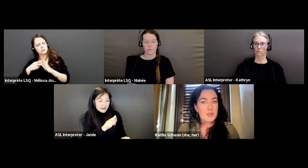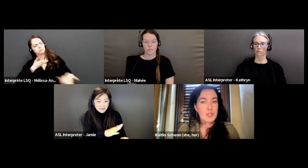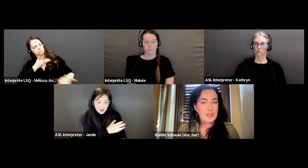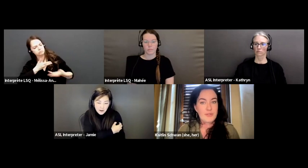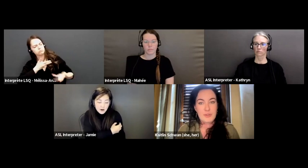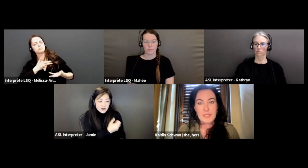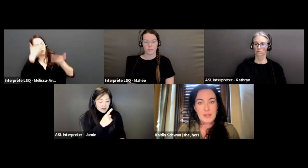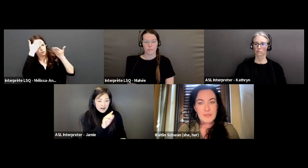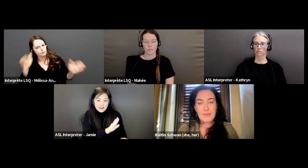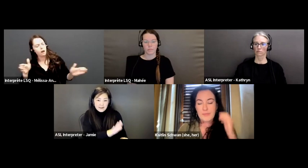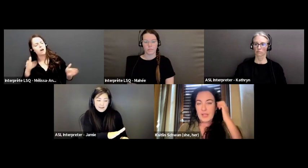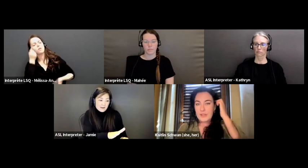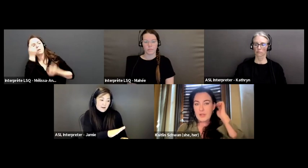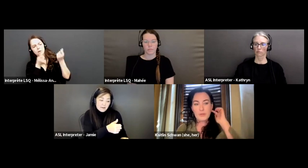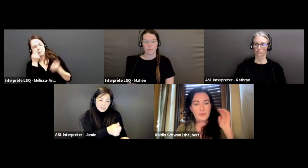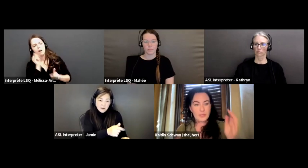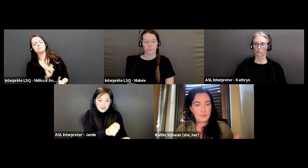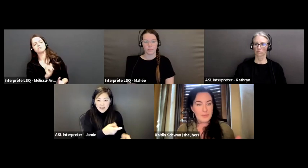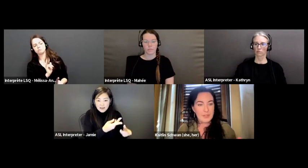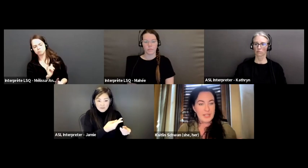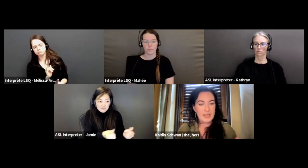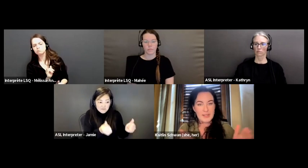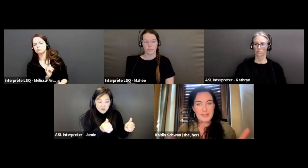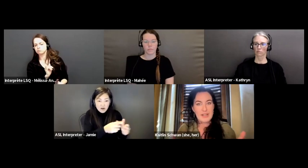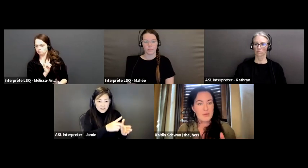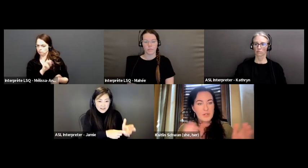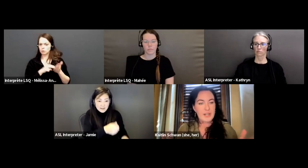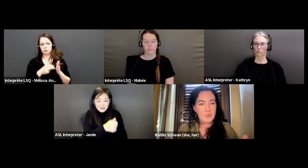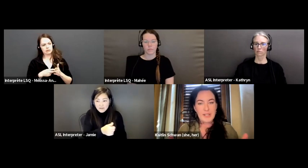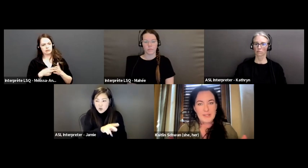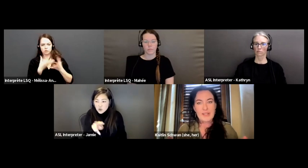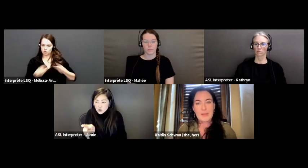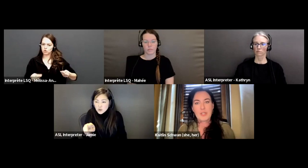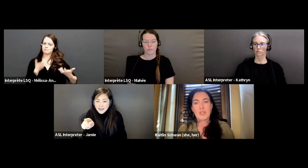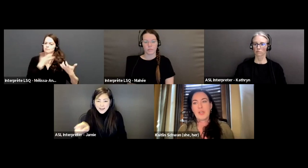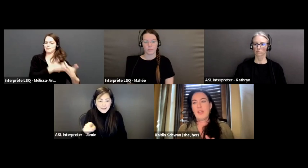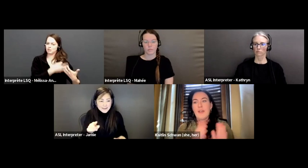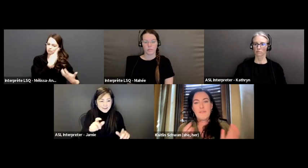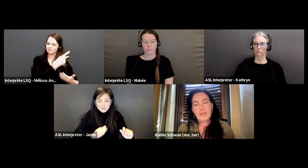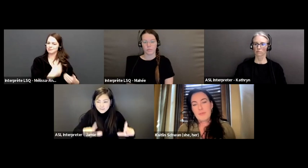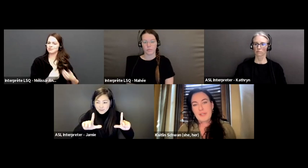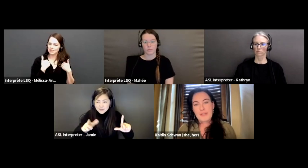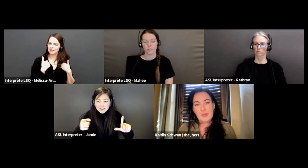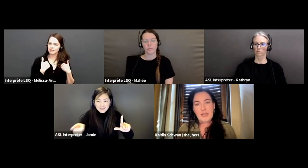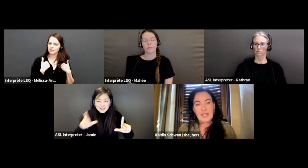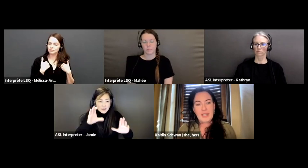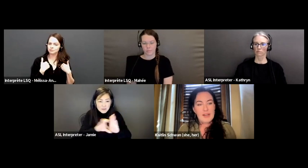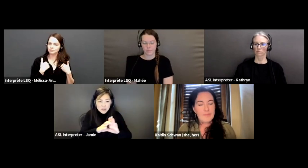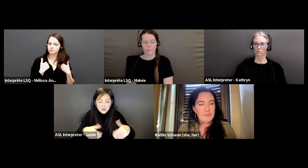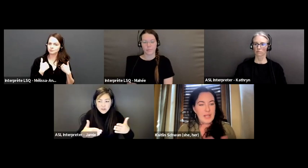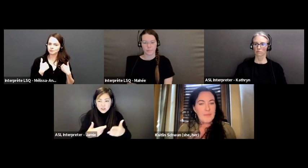design solutions for themselves. And so you're probably looking at this slide and wondering, what is this image? Very brief